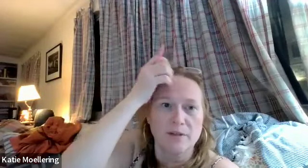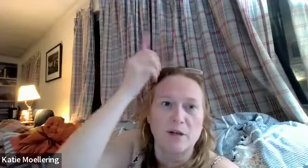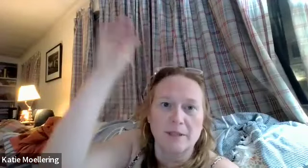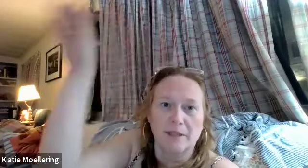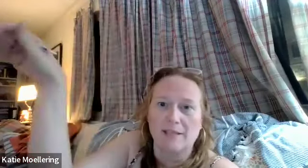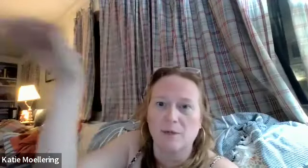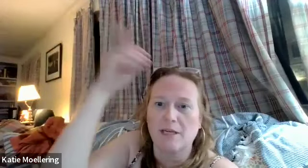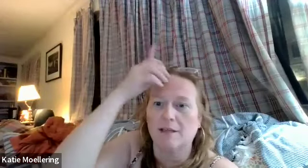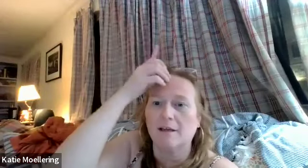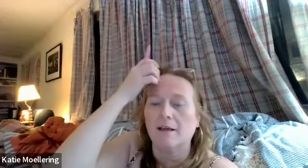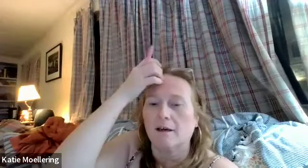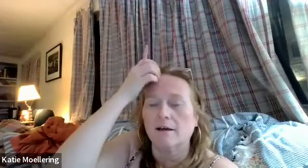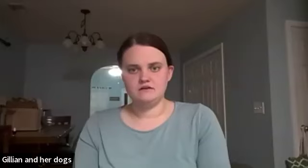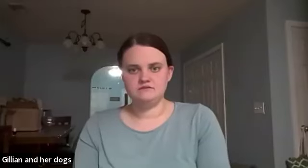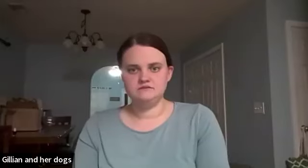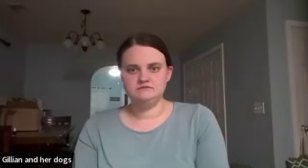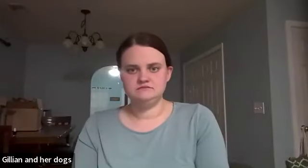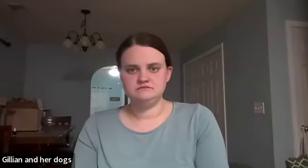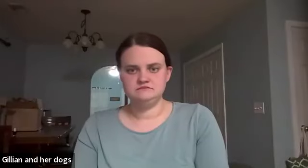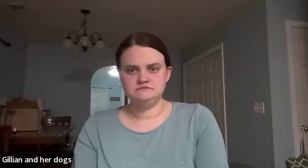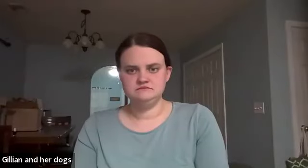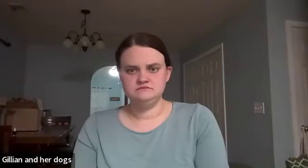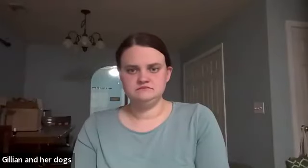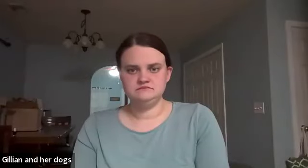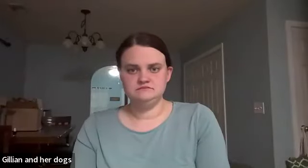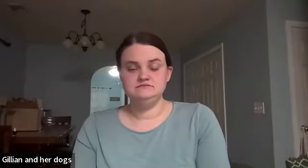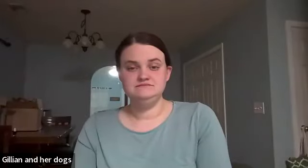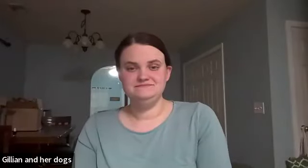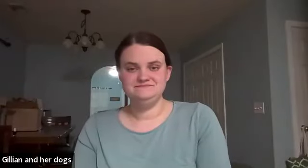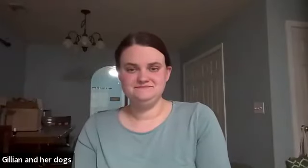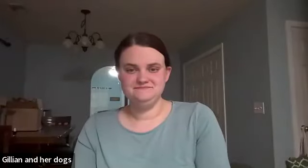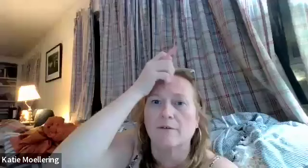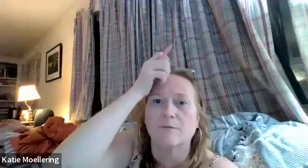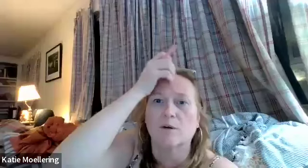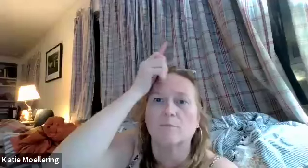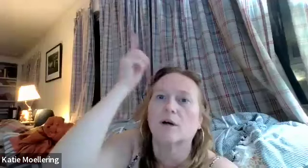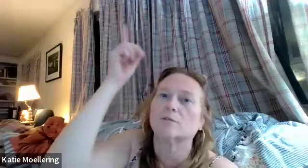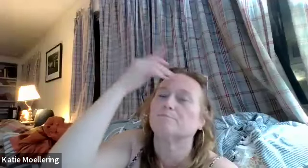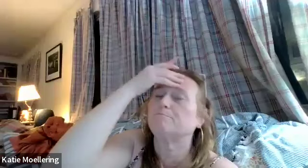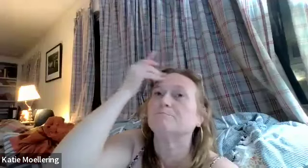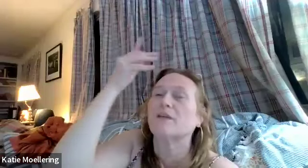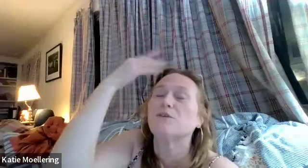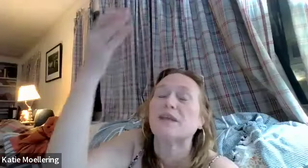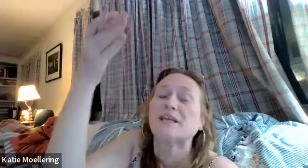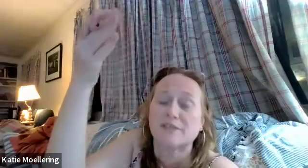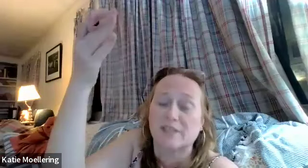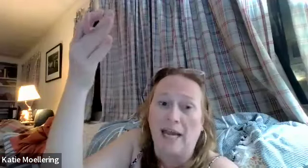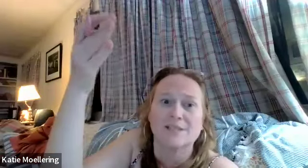that'll be the last week. Yeah. And then also for any of you that have, or if you think of signs